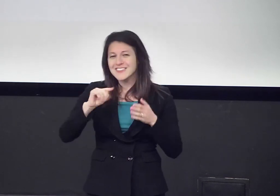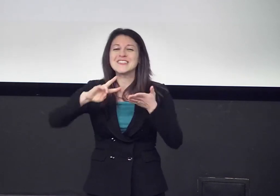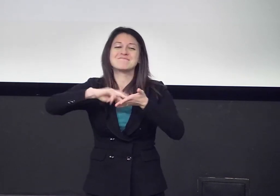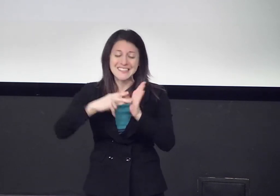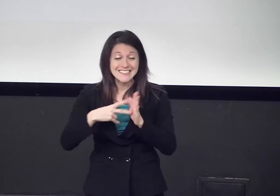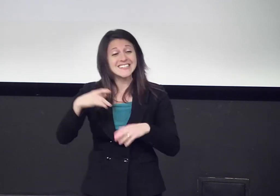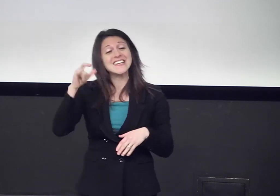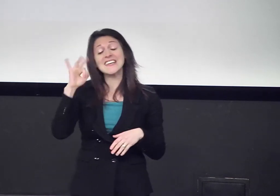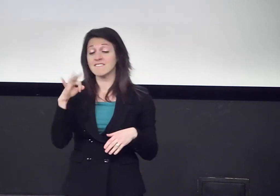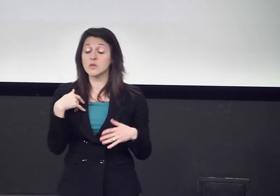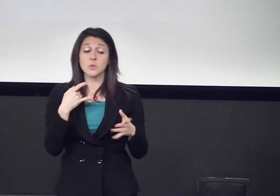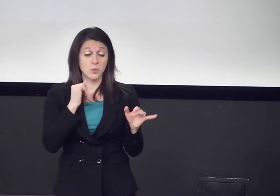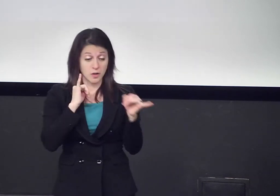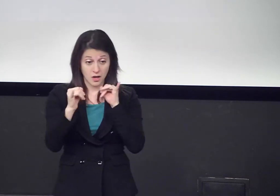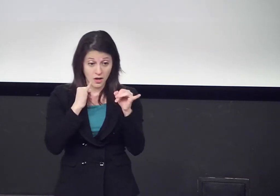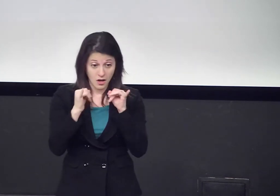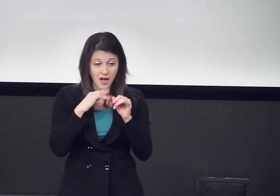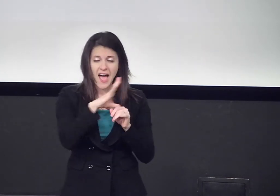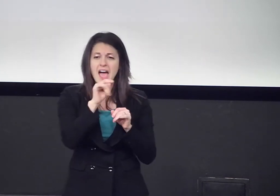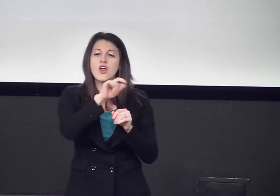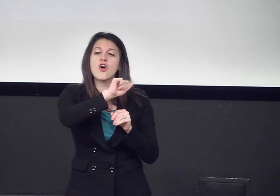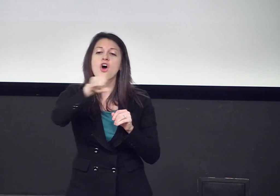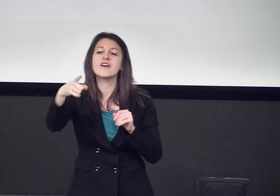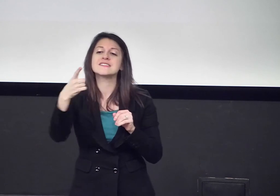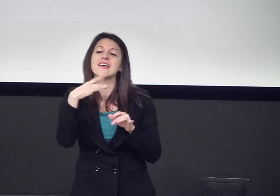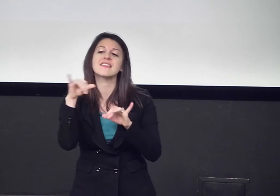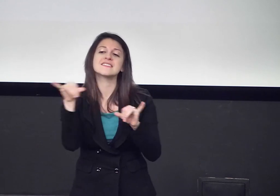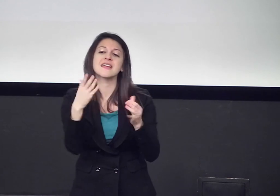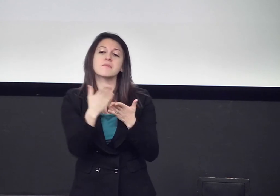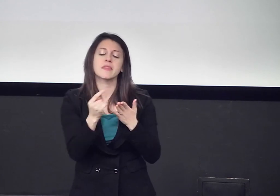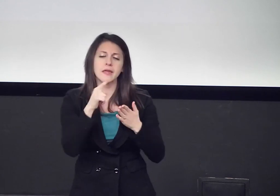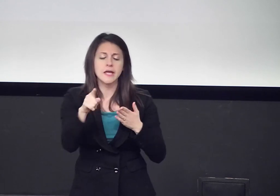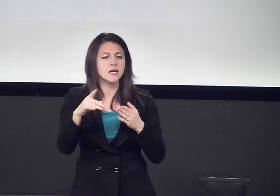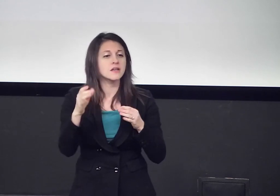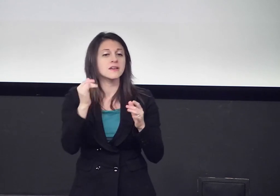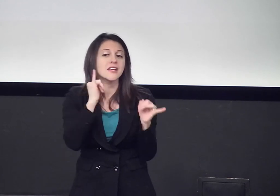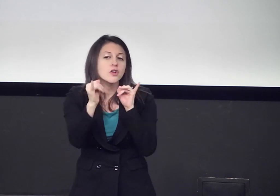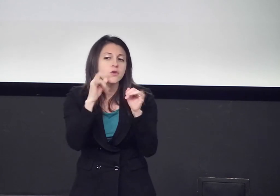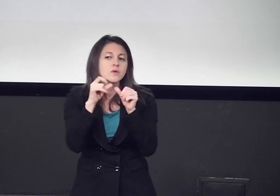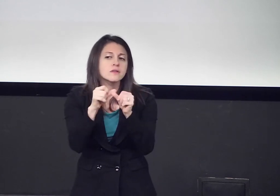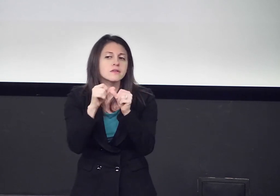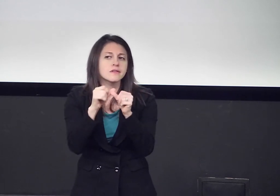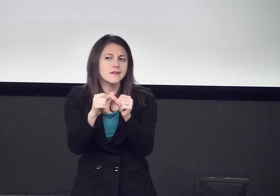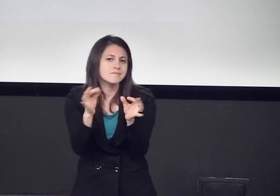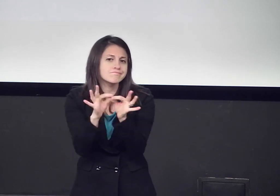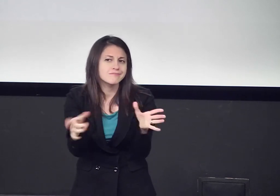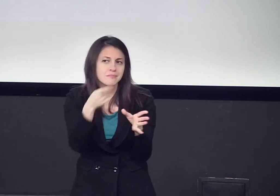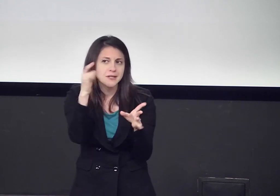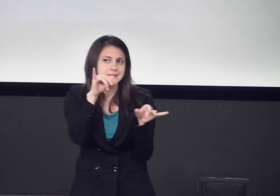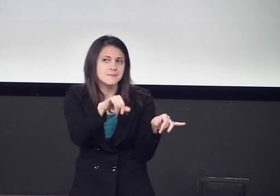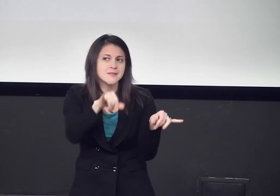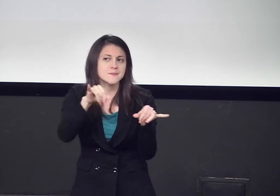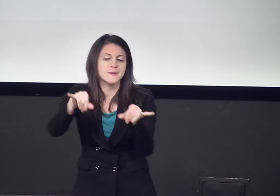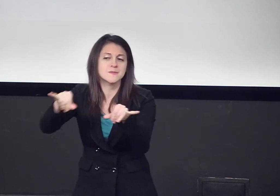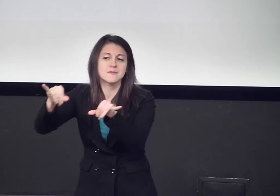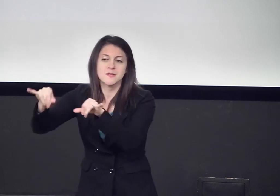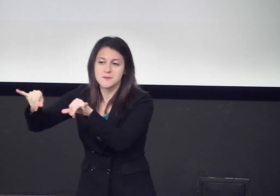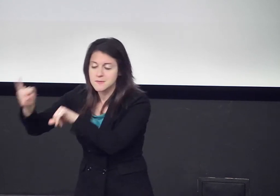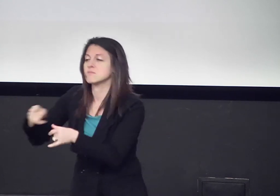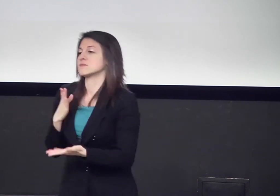With grounded theory, it basically means that if you're doing interviews and you realize that people are all saying the same thing, that at